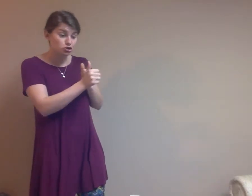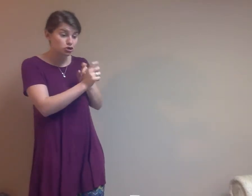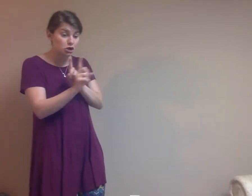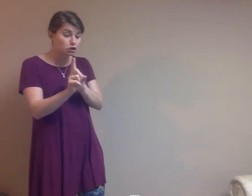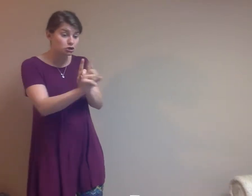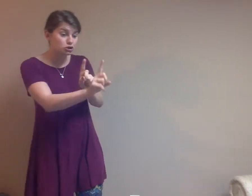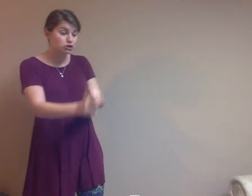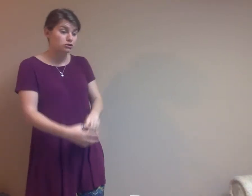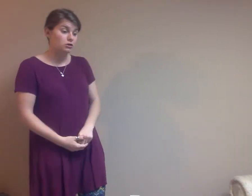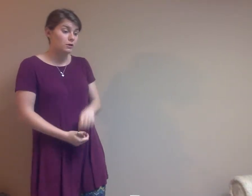goodnight.